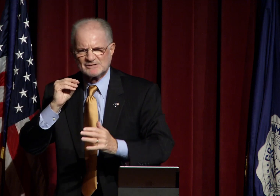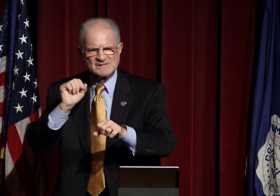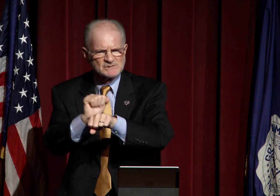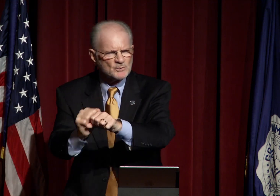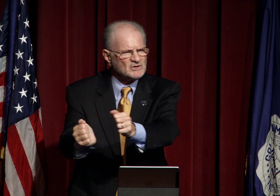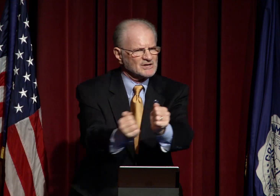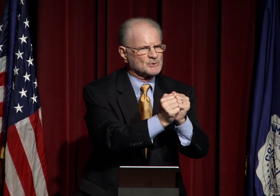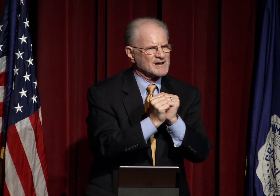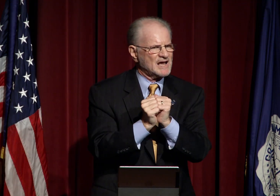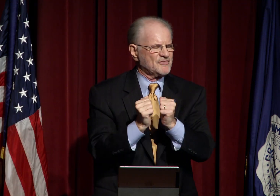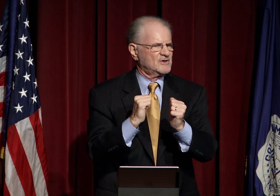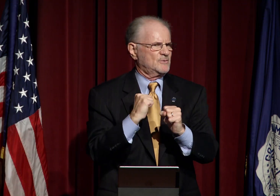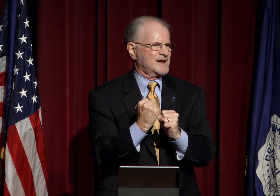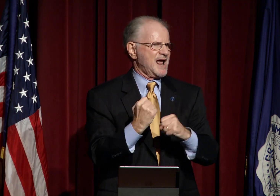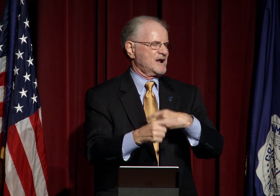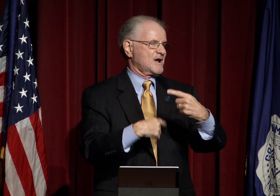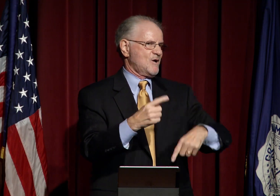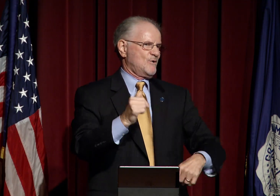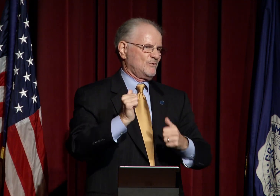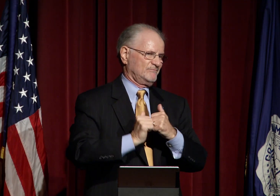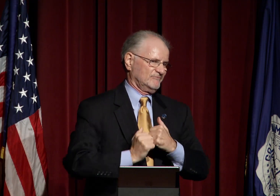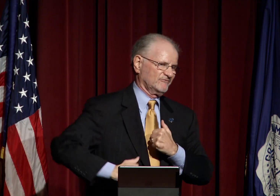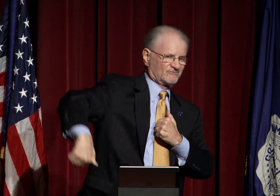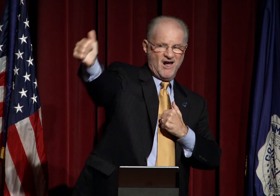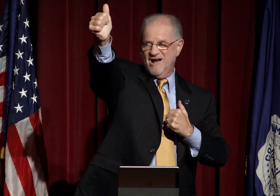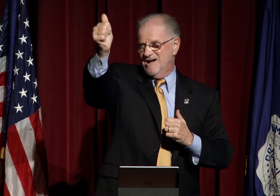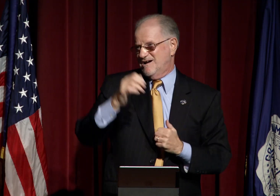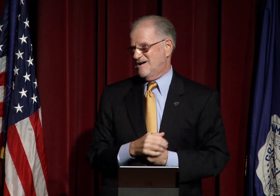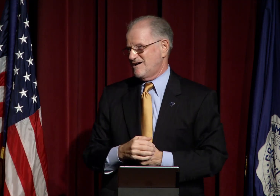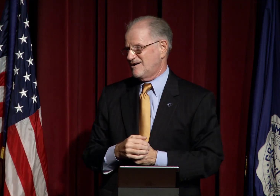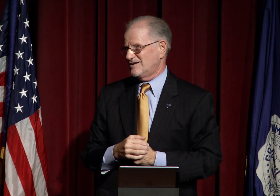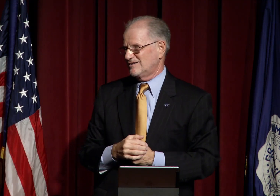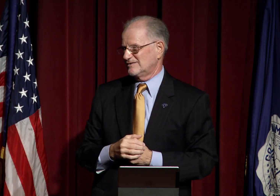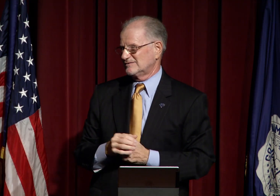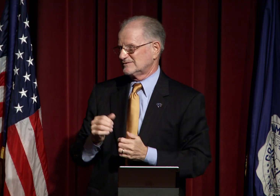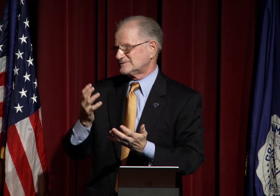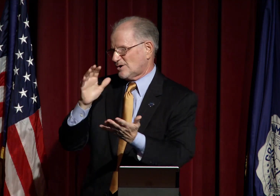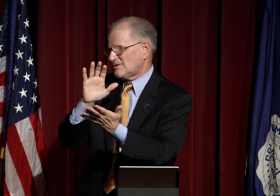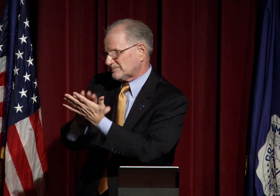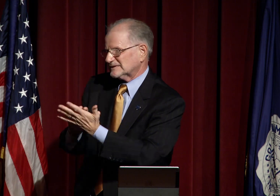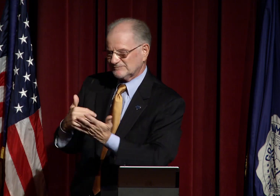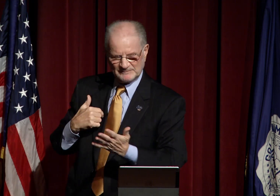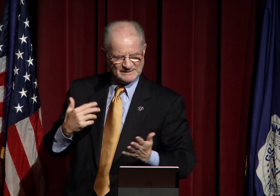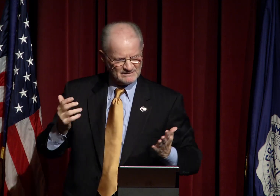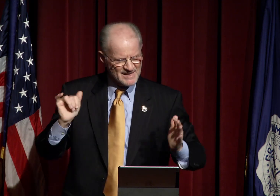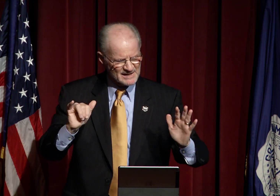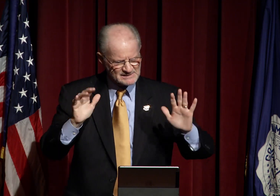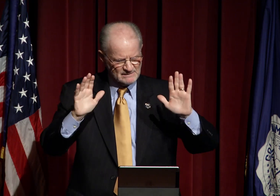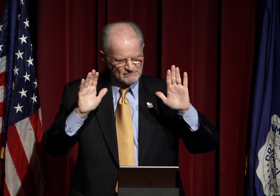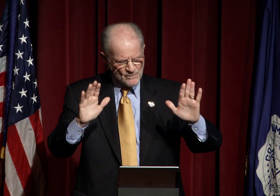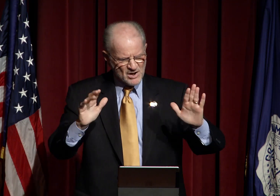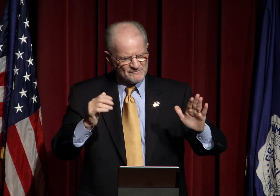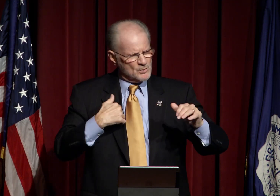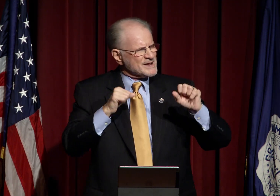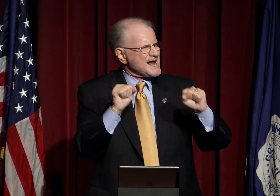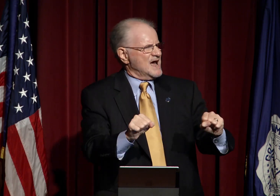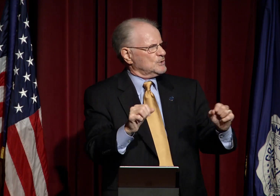each bring, the experience that we together can bring, can help us as an institution go